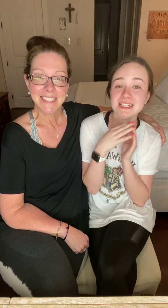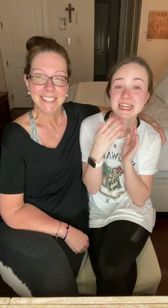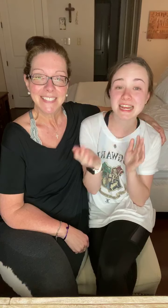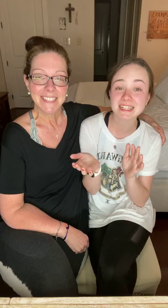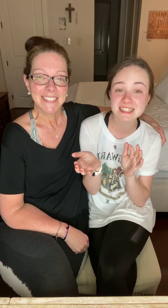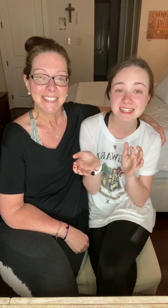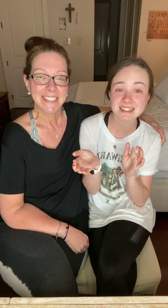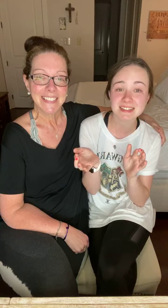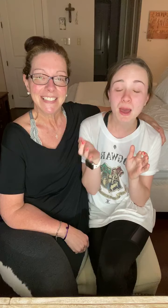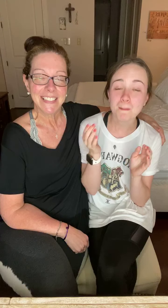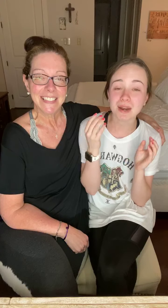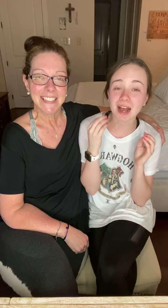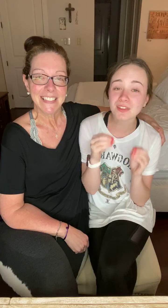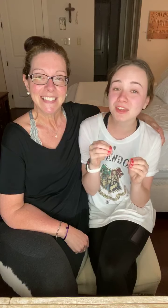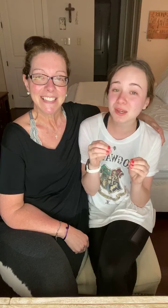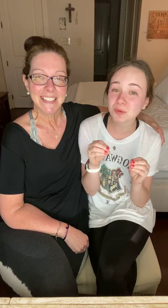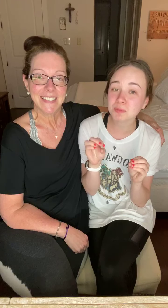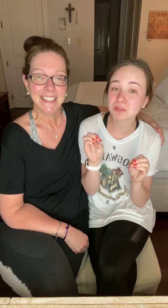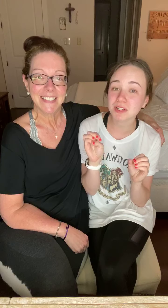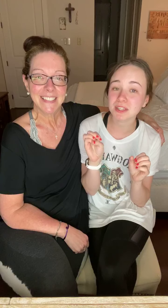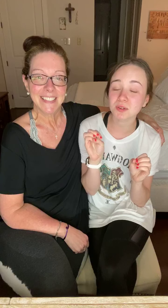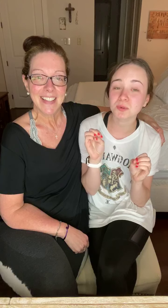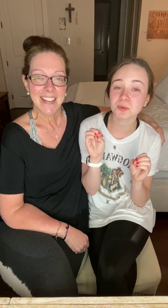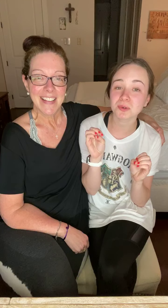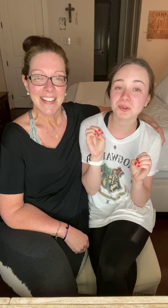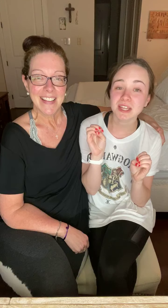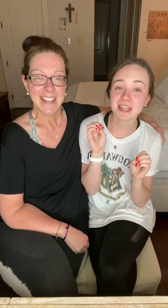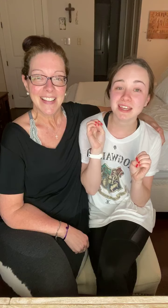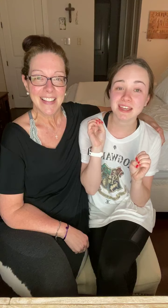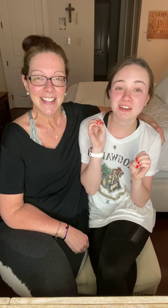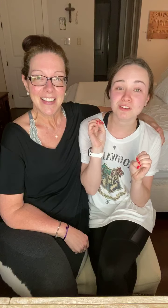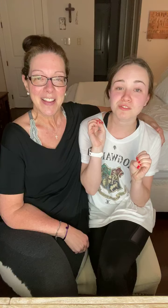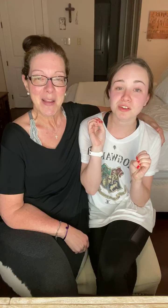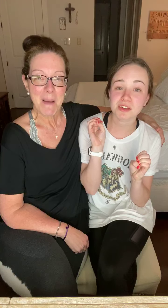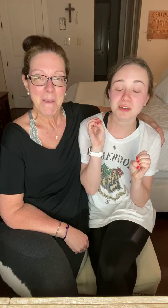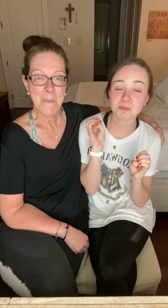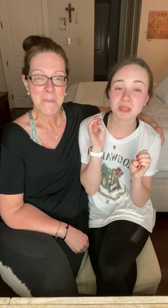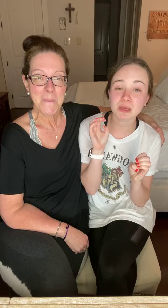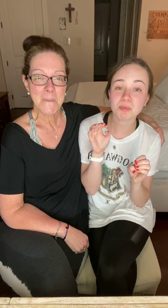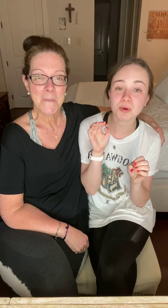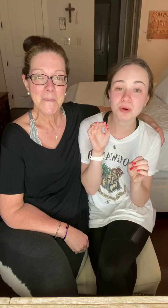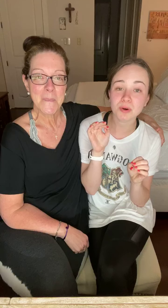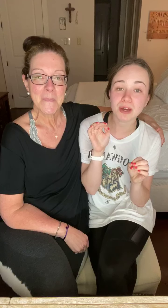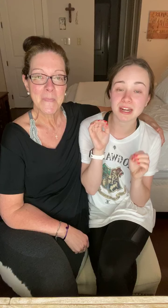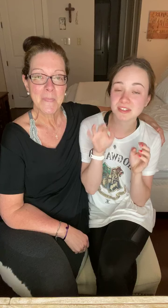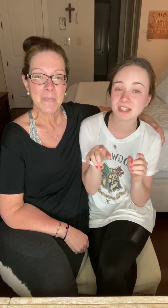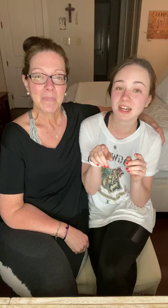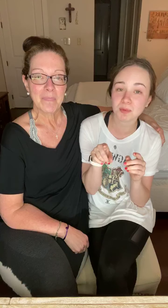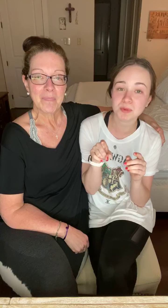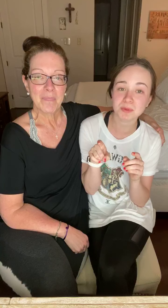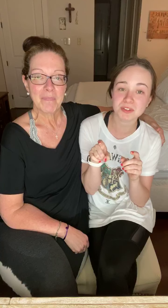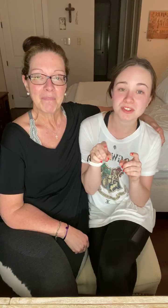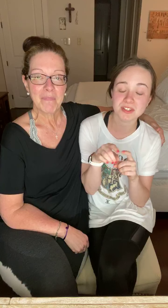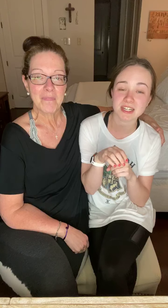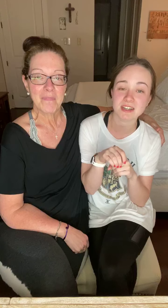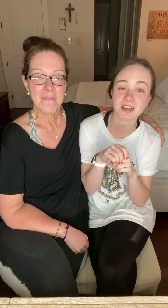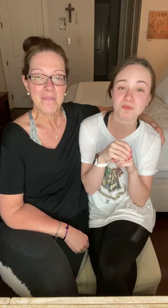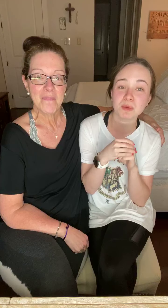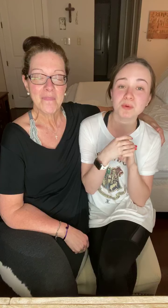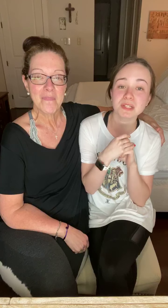dances. But I think it would be really cool if people, and I've seen a couple people do this on TikTok, if people would